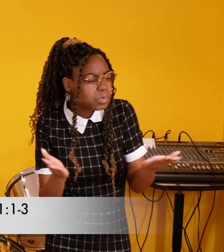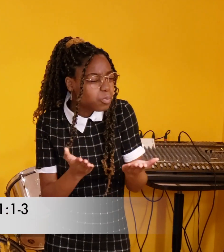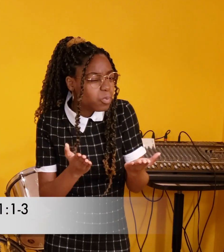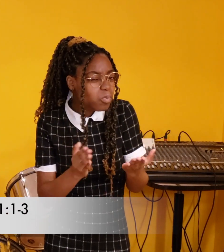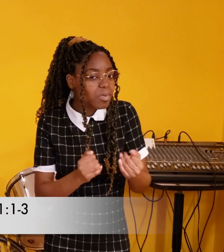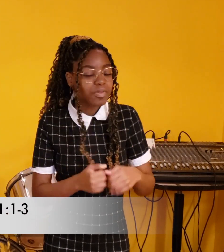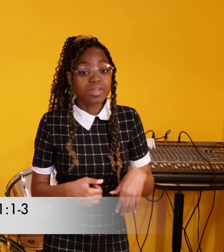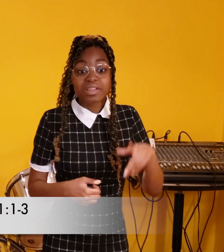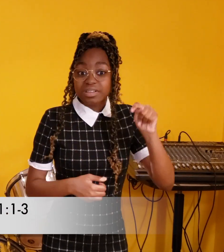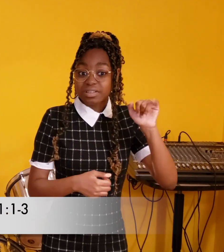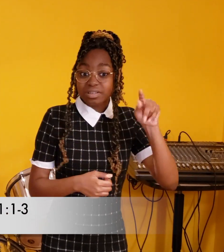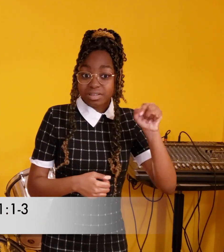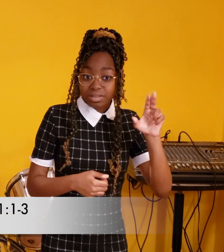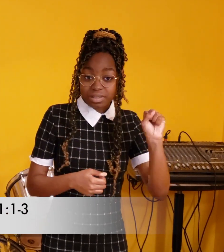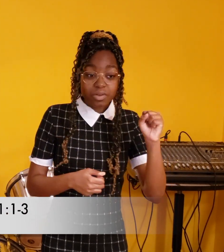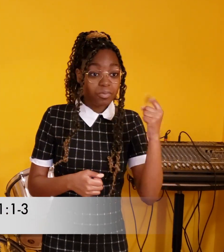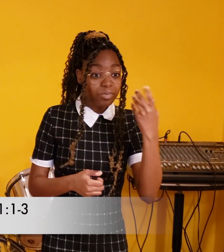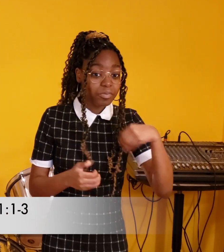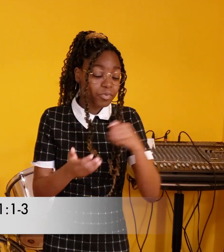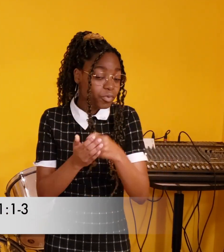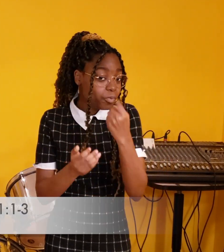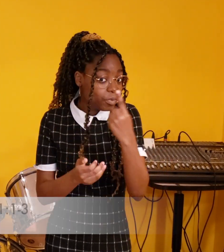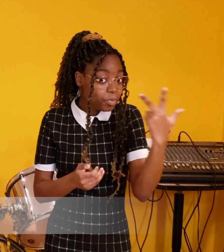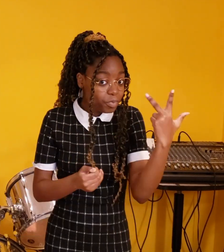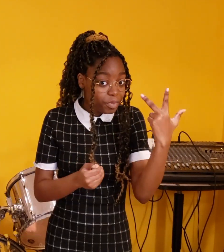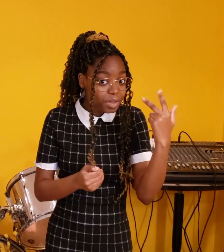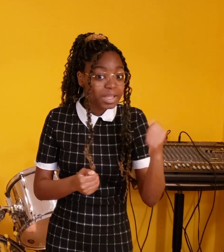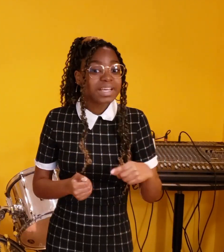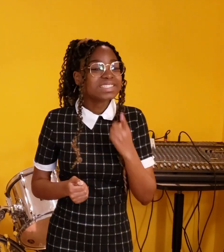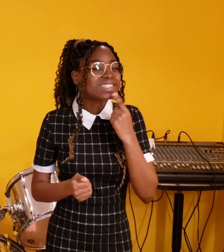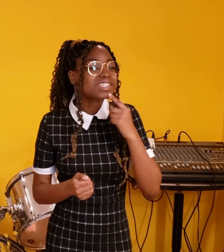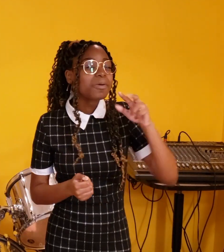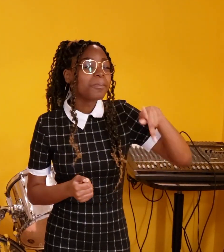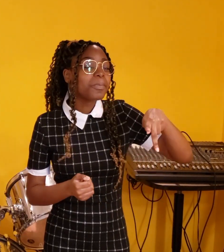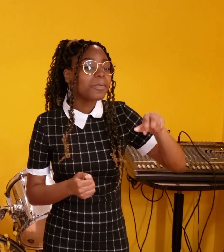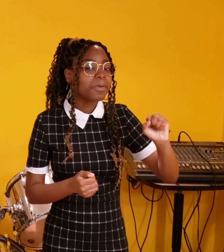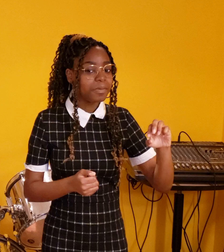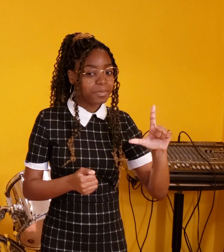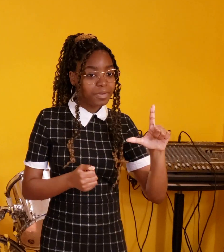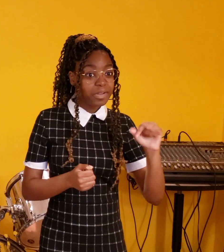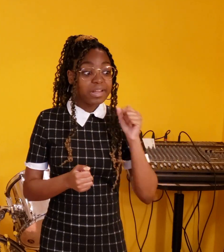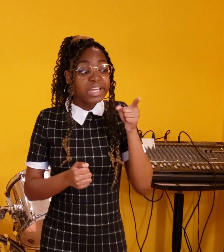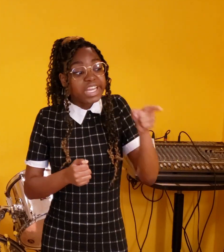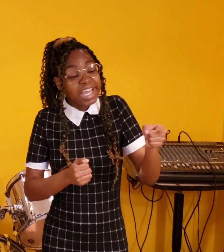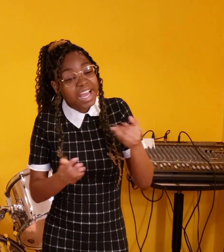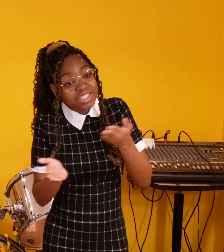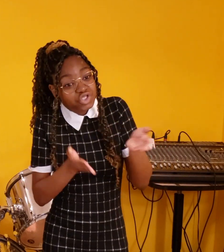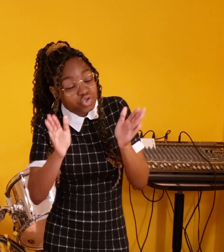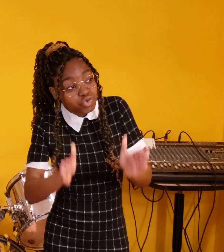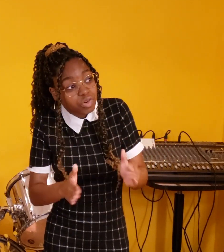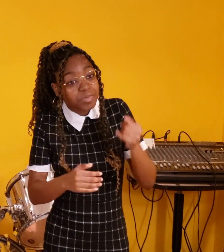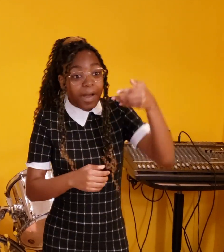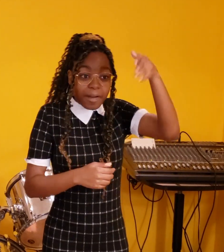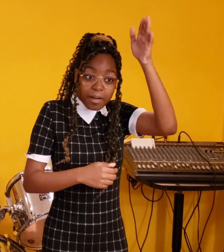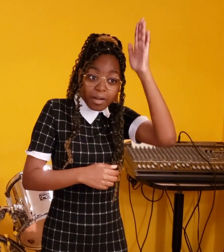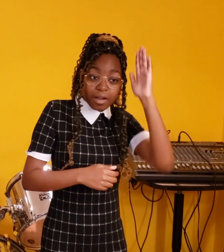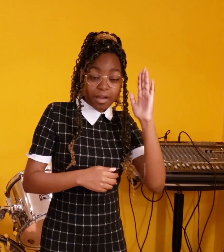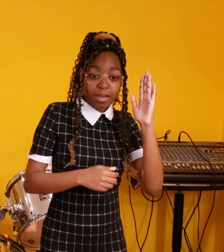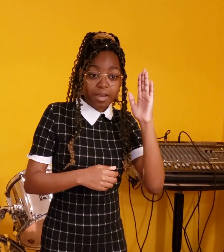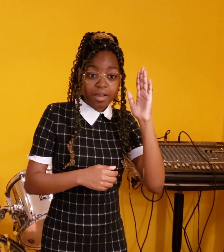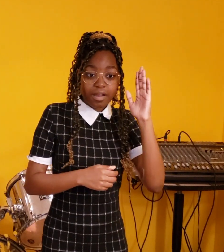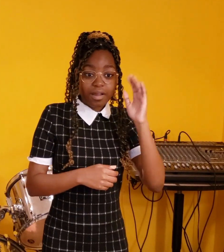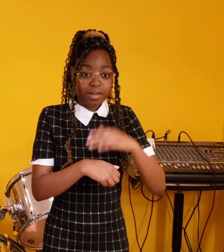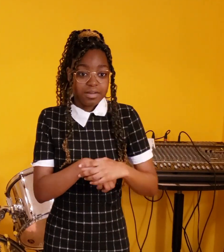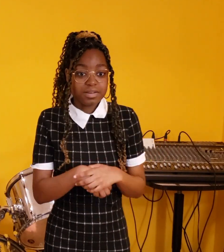It says, Paul, a servant of God and an apostle of Jesus Christ, according to the faith